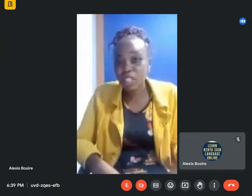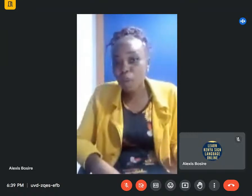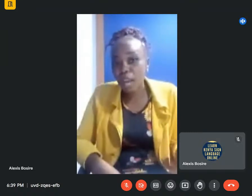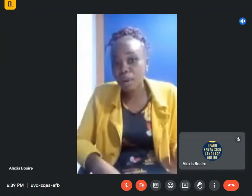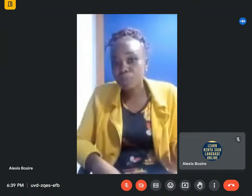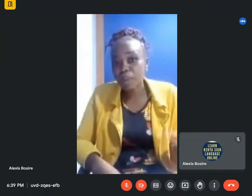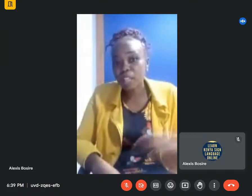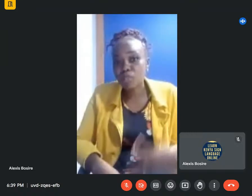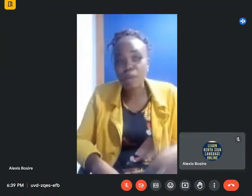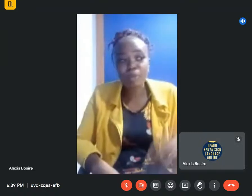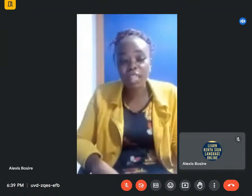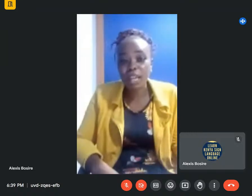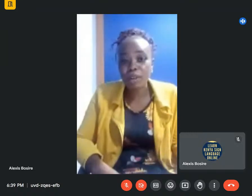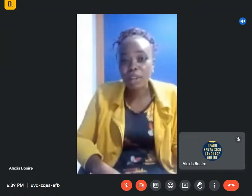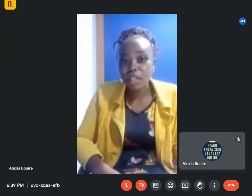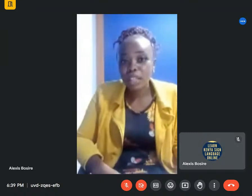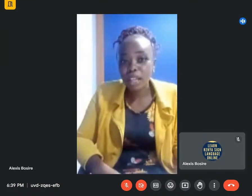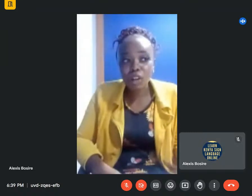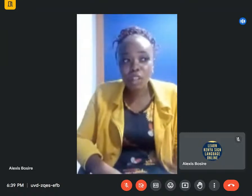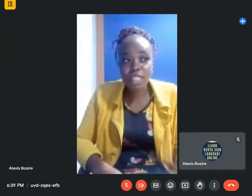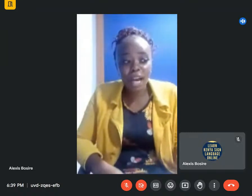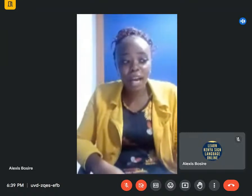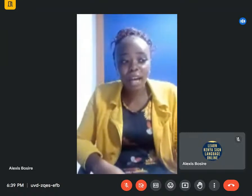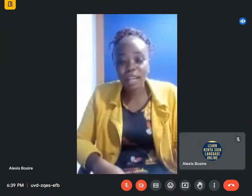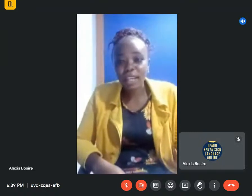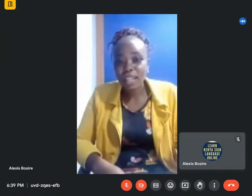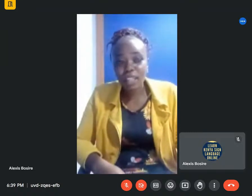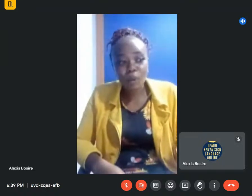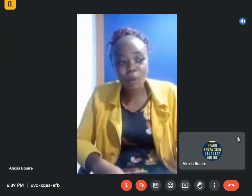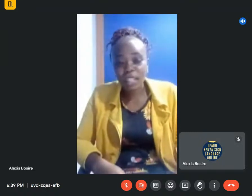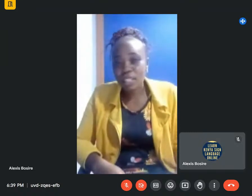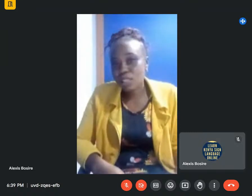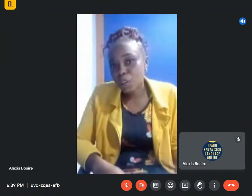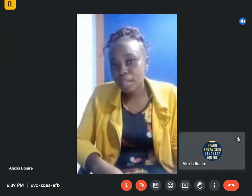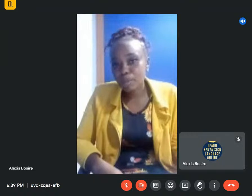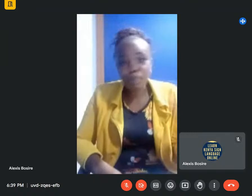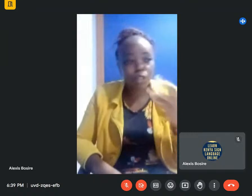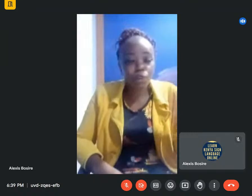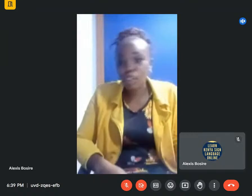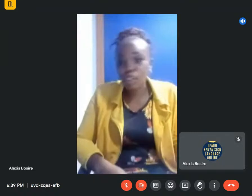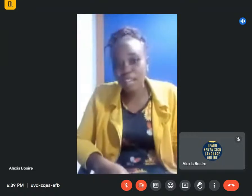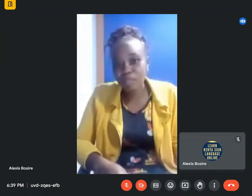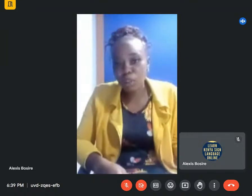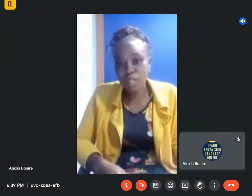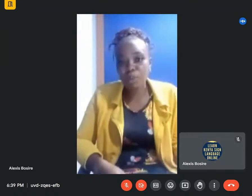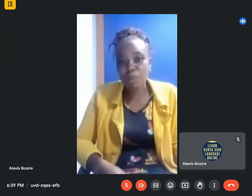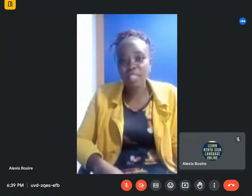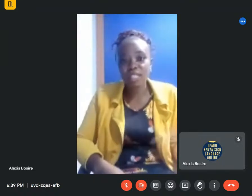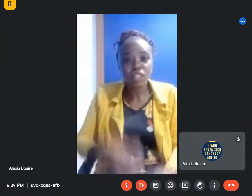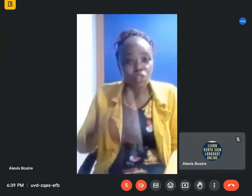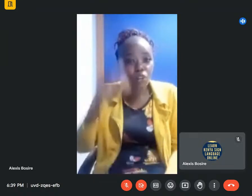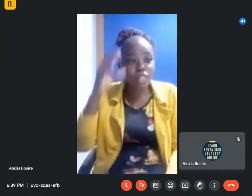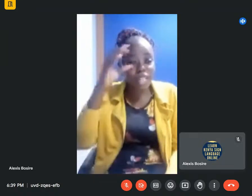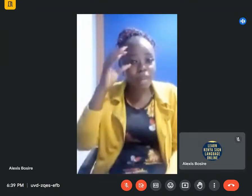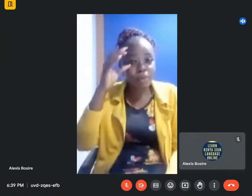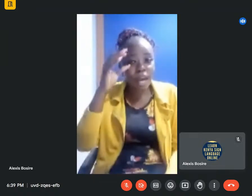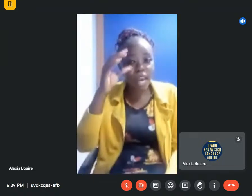wear your specs, or maybe they got they were destroyed. Maybe you are not having your specs. So you tell them I